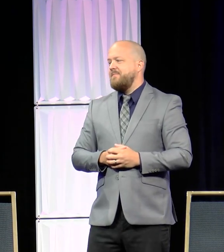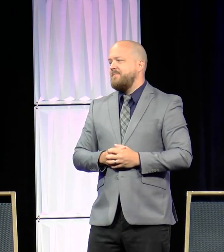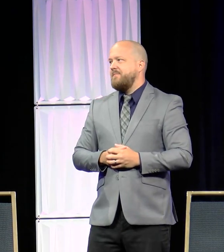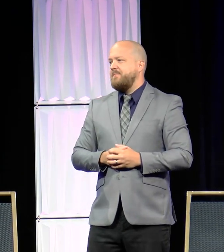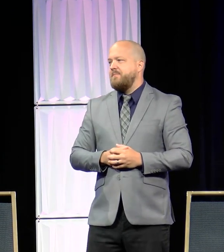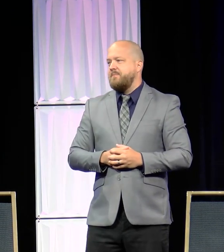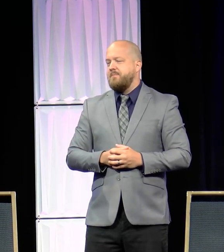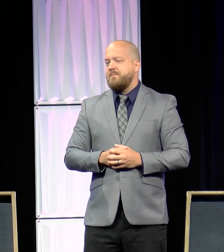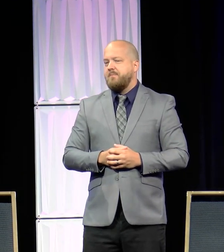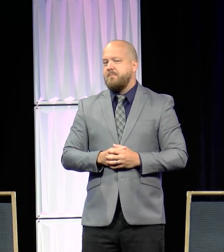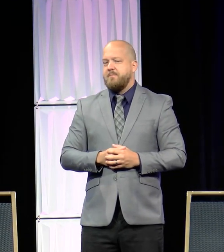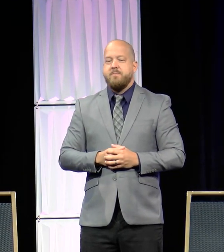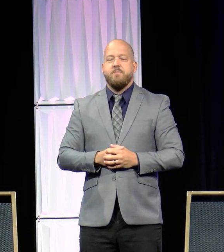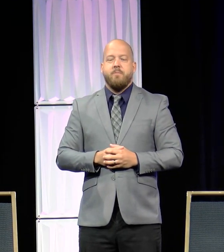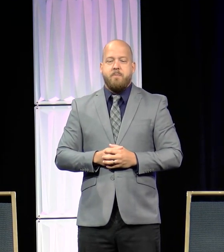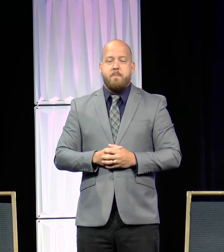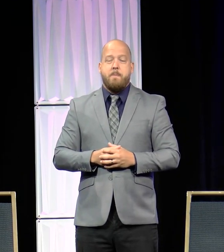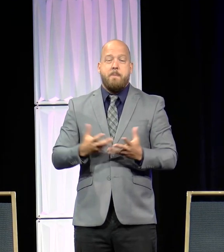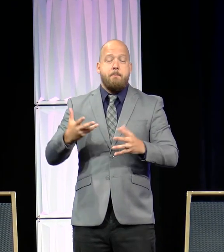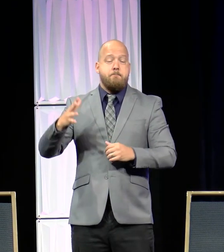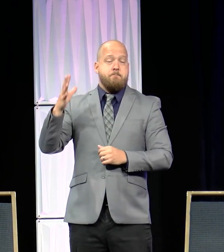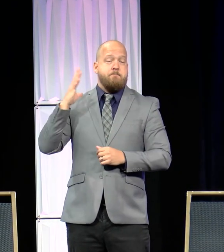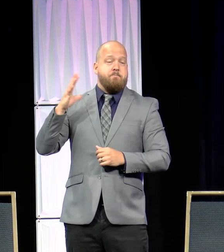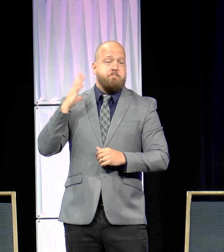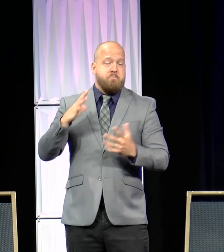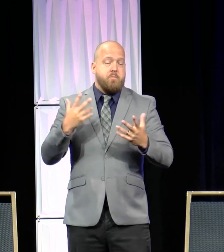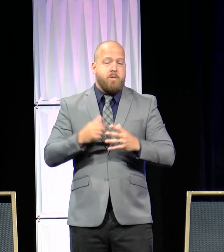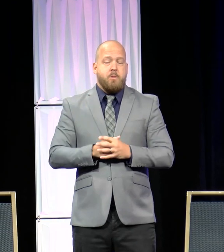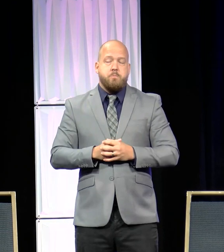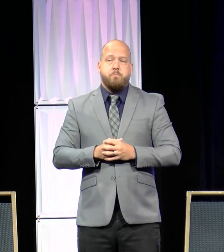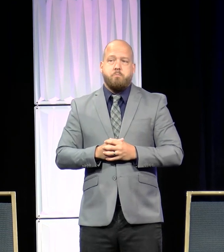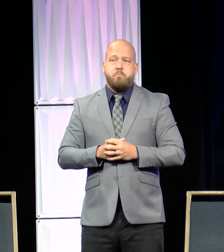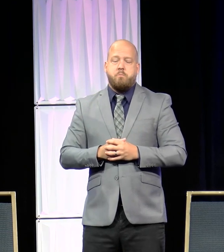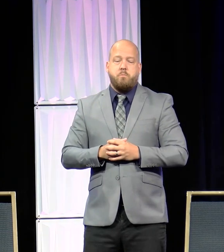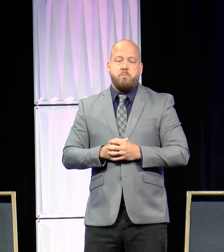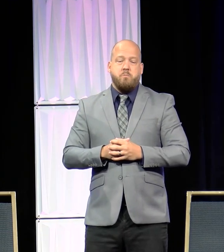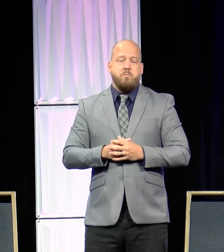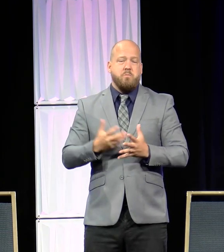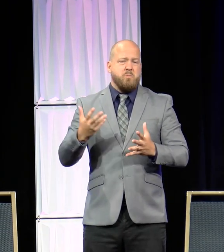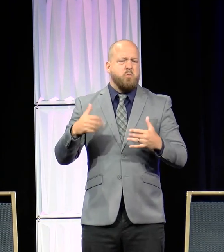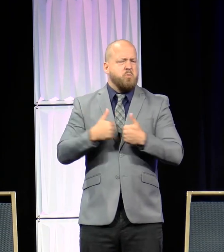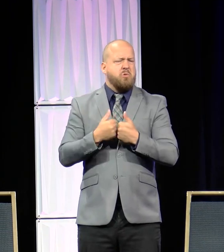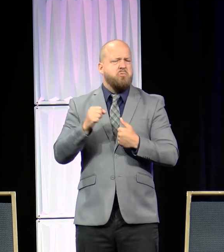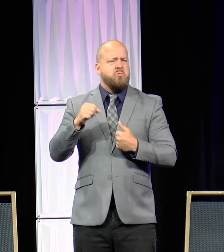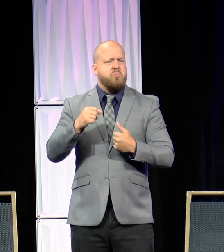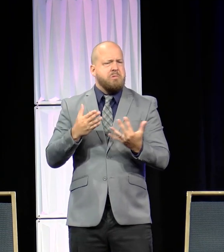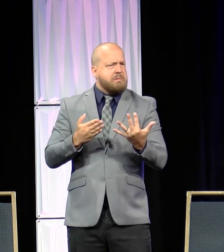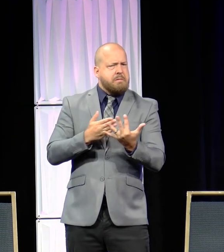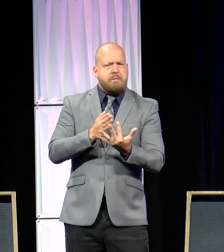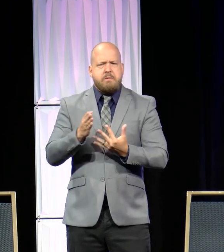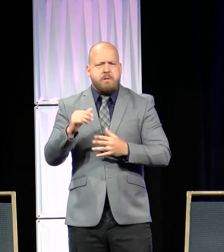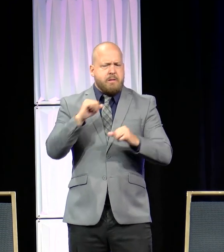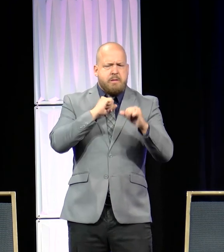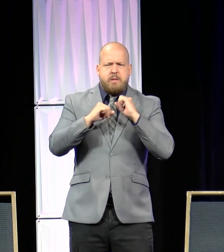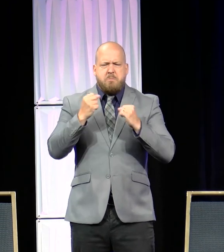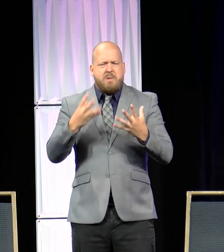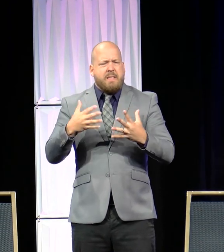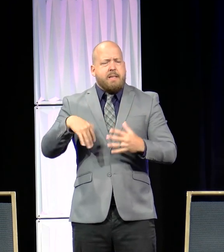But back then, you know, it was sketchy, it was challenging, you know, men coming into this space was challenging. You could be